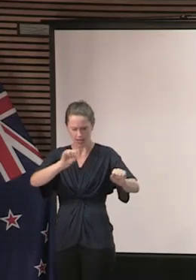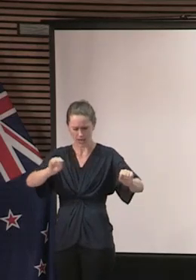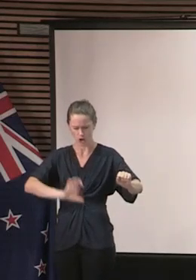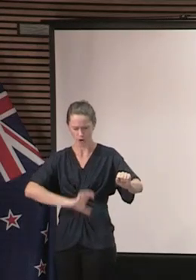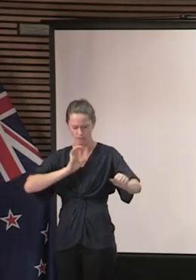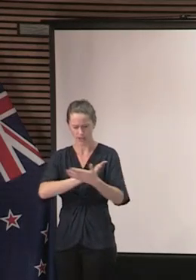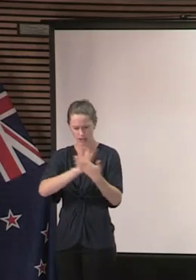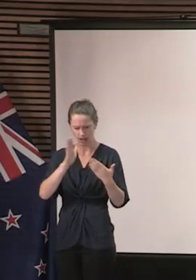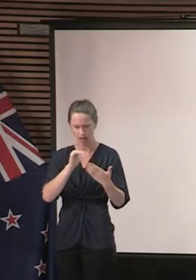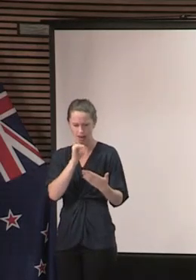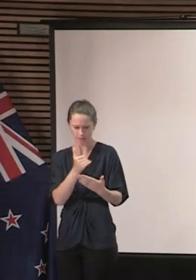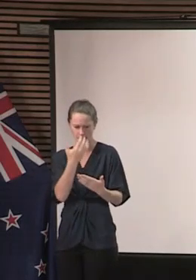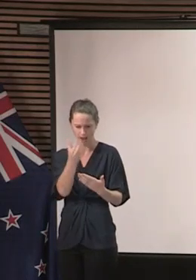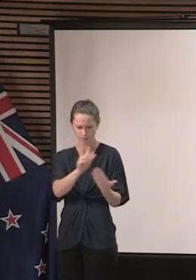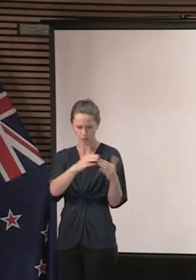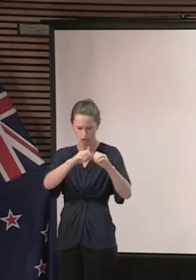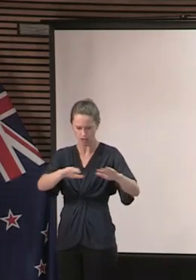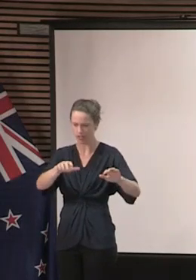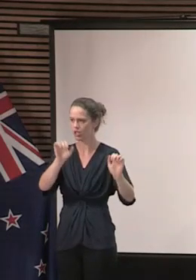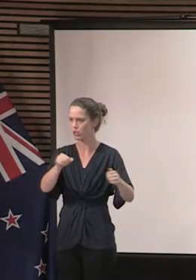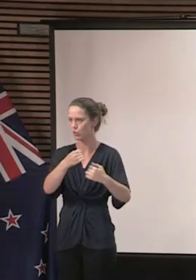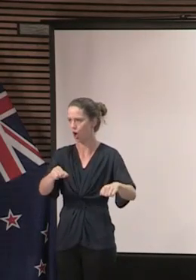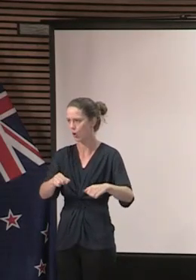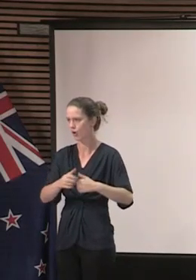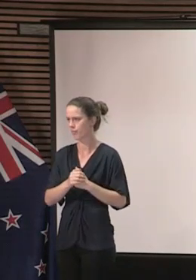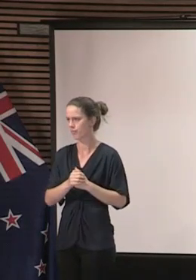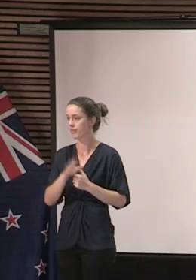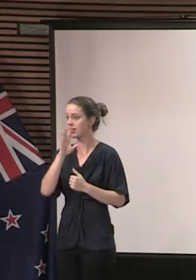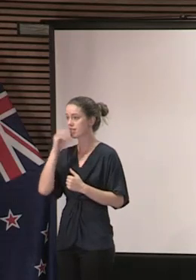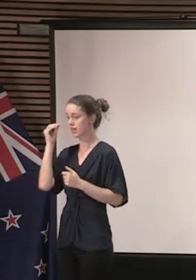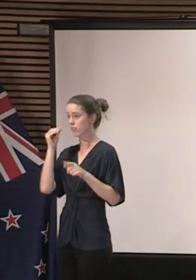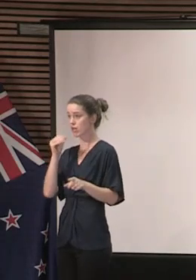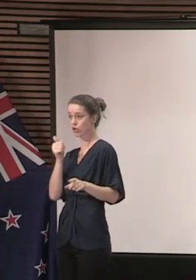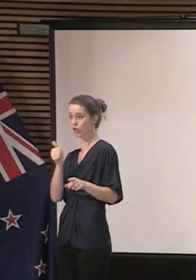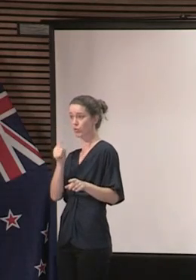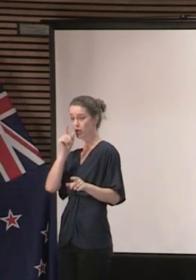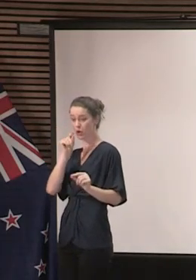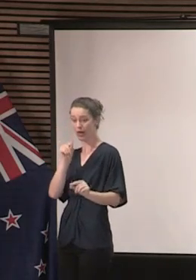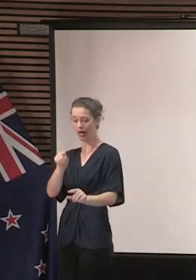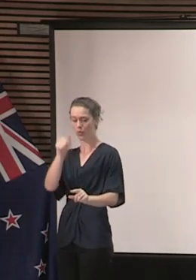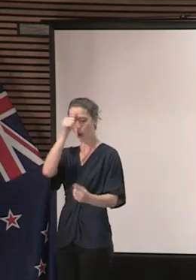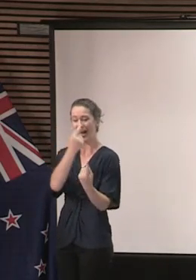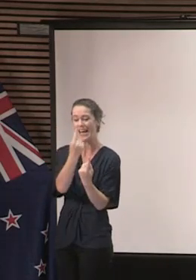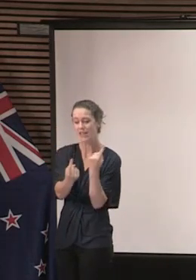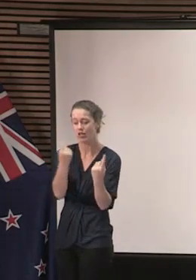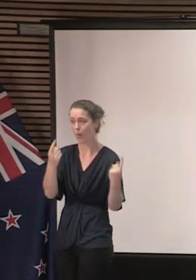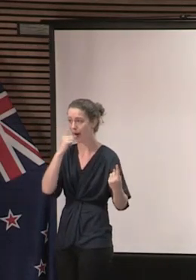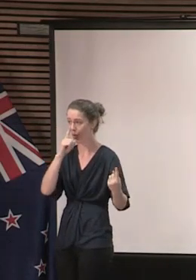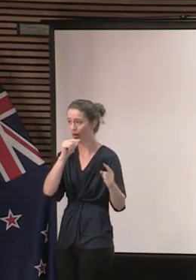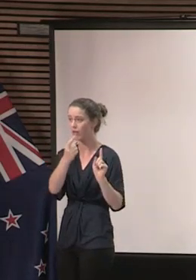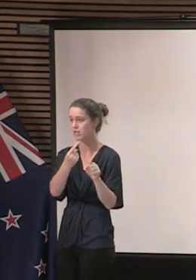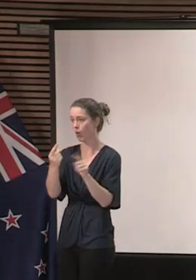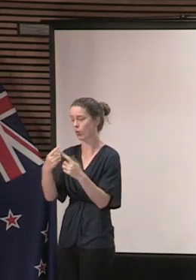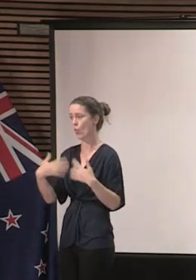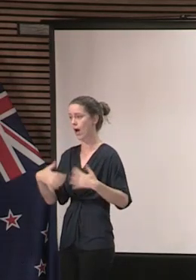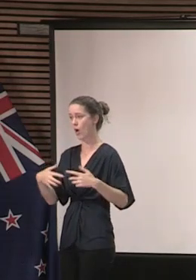confident picture about whether there is wider community transmission or not. And what a position to be in to be able to do that, knowing on individual cases to be able to respond like that,